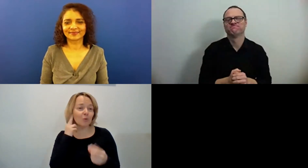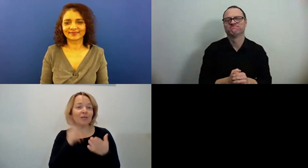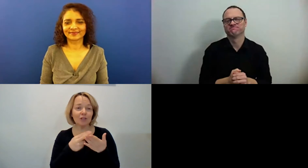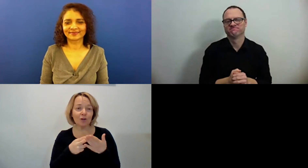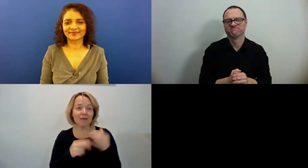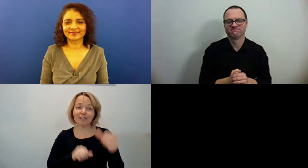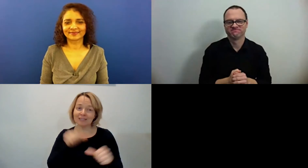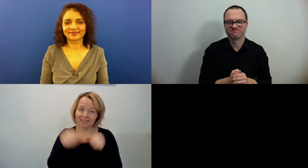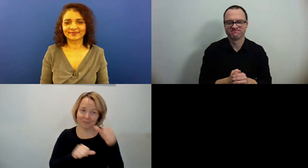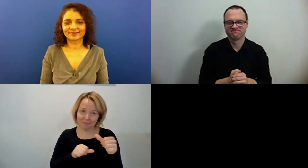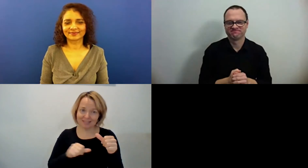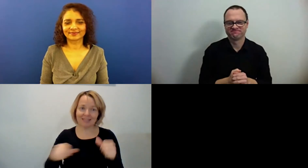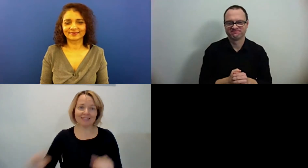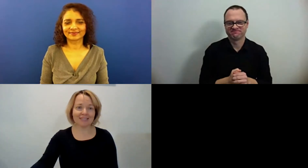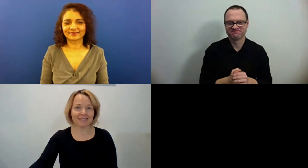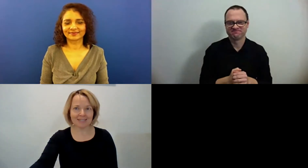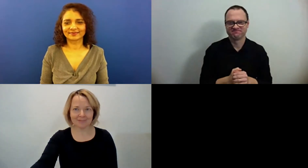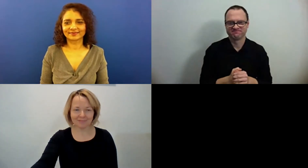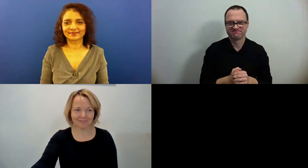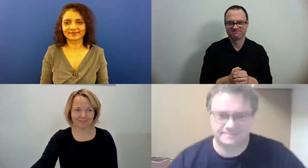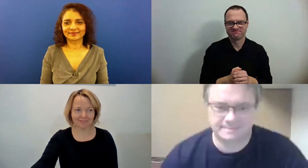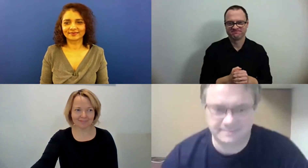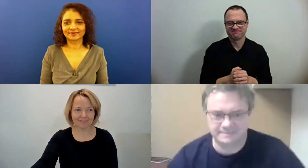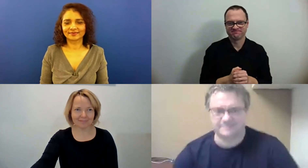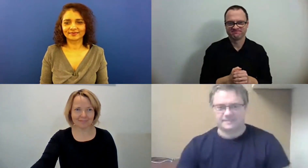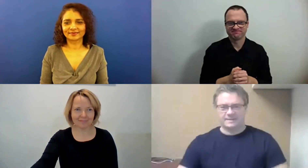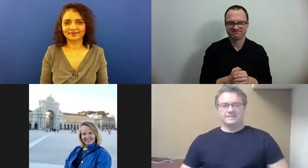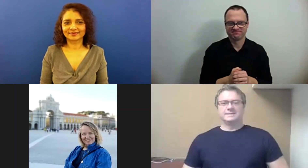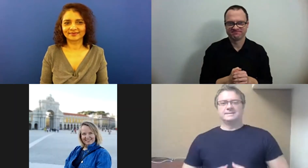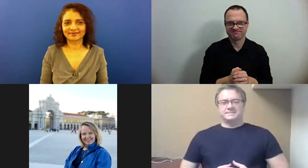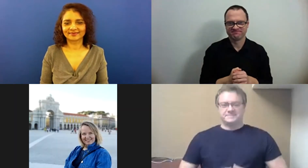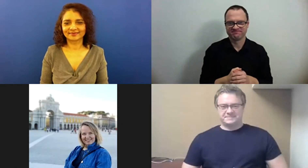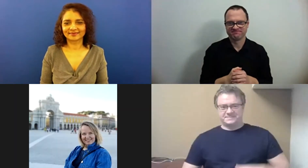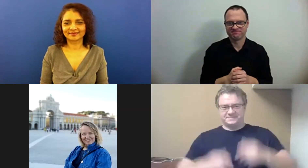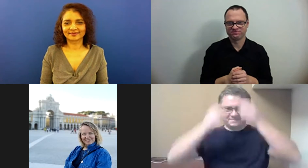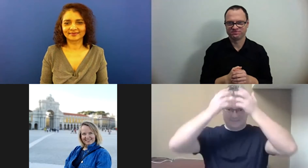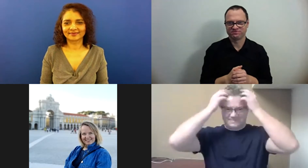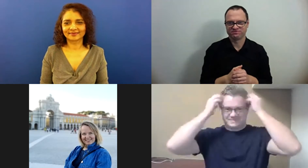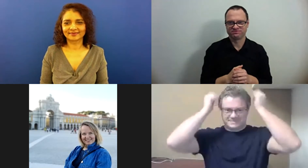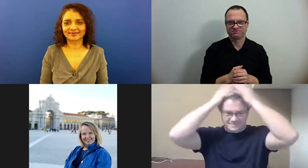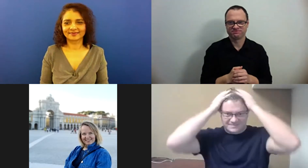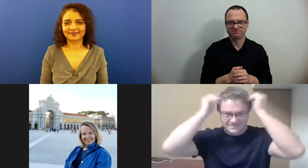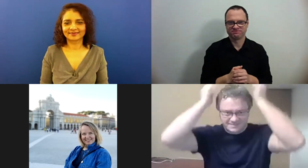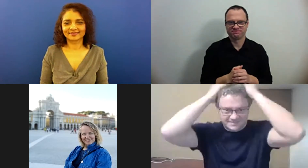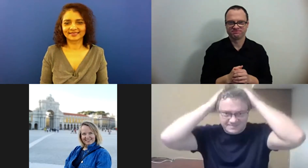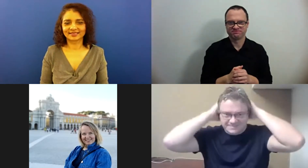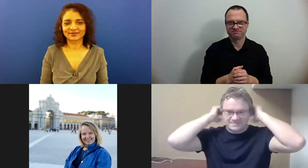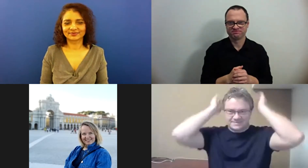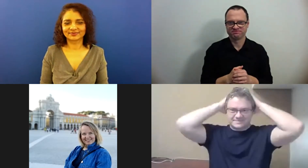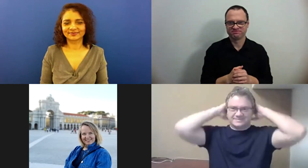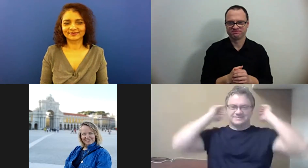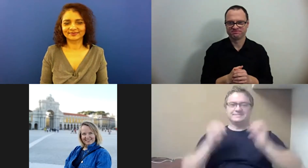All right, let me step in here, Dami. Can we have a change for the deaf interpreters, please? Can we have the